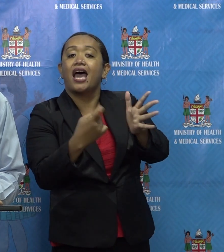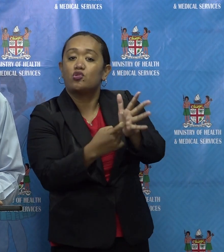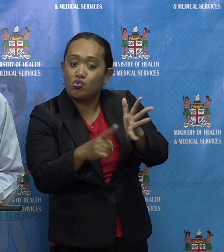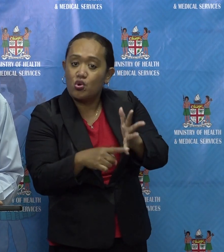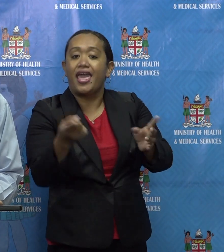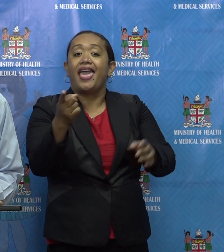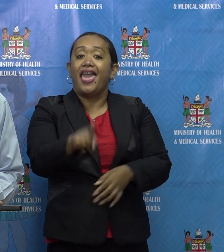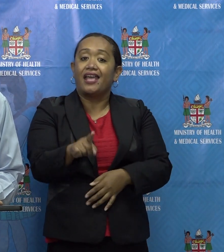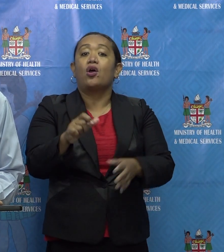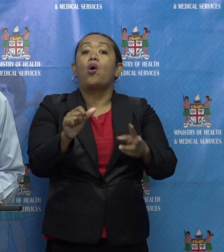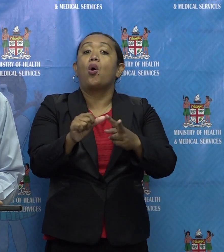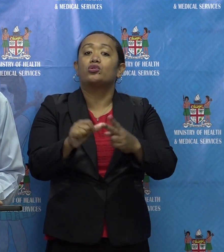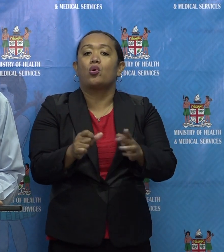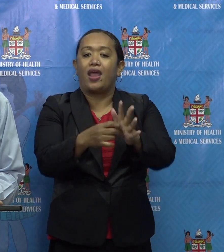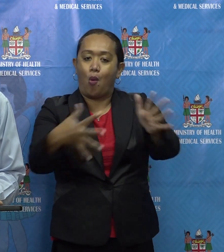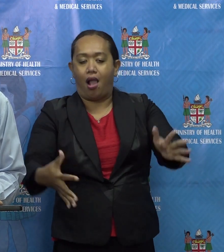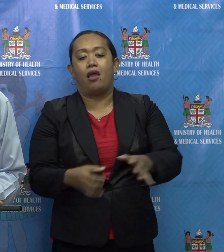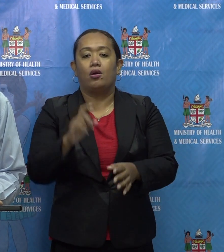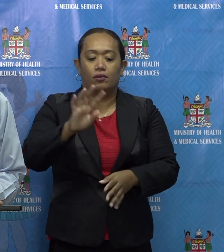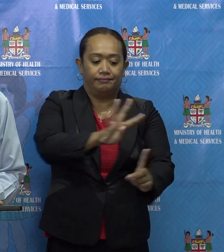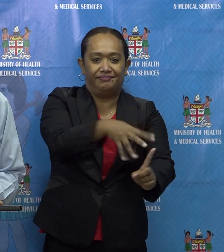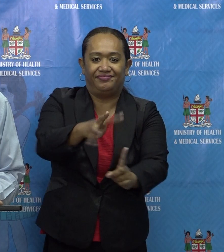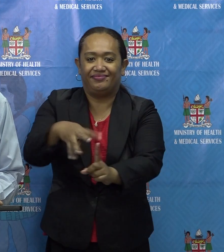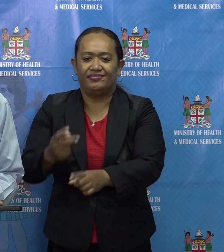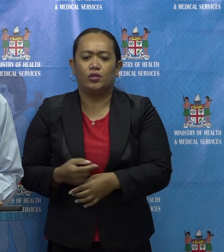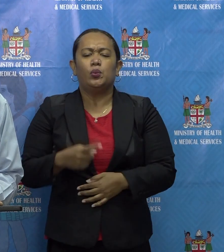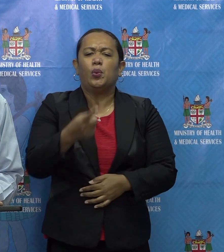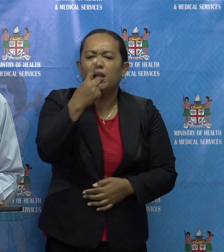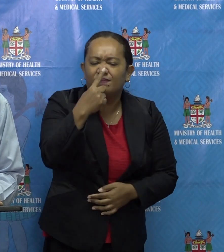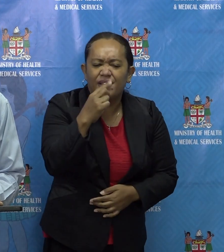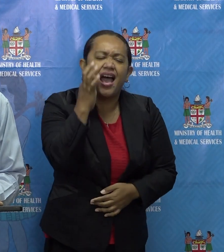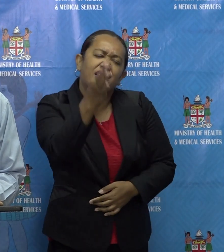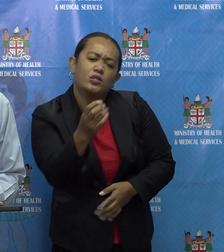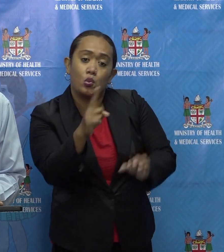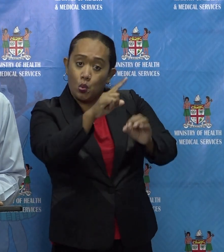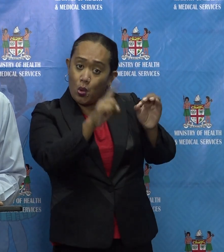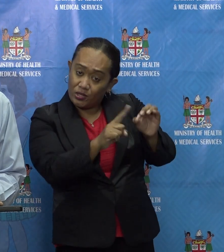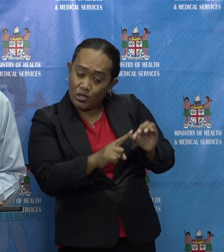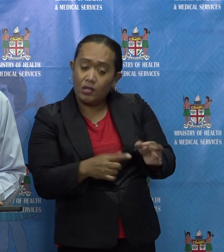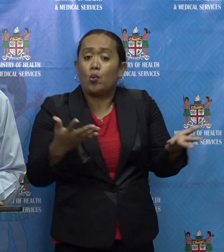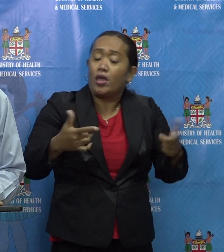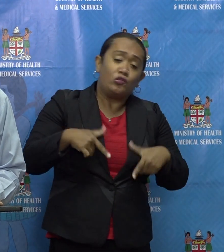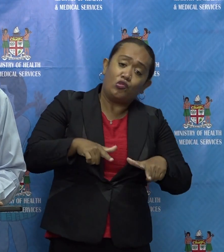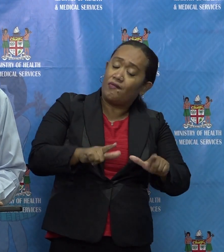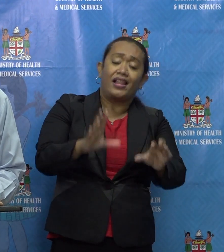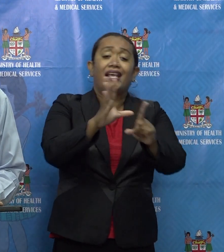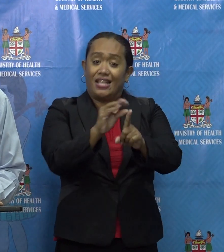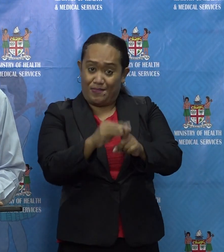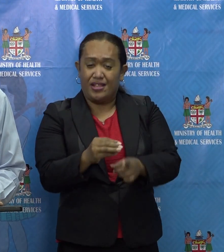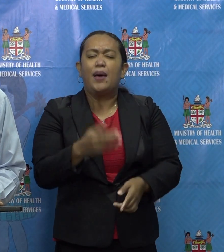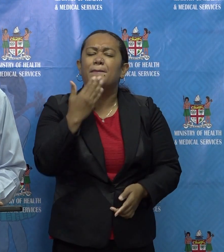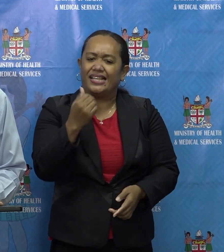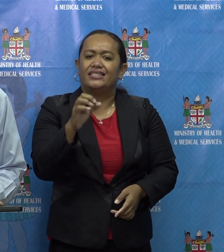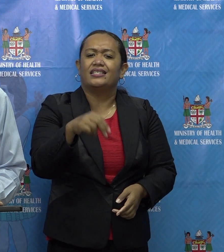individuals for COVID-like symptoms and asking simple questions to determine the travel history of Fijians in the area. Public honesty